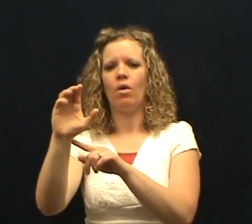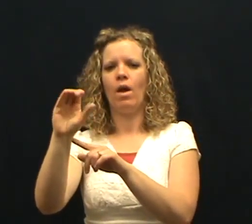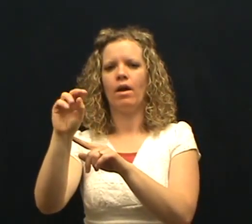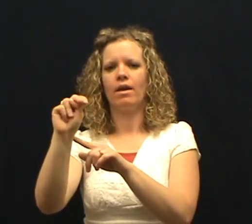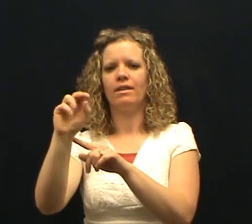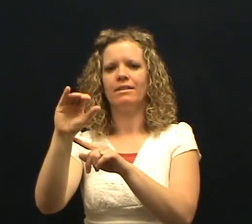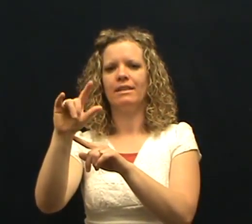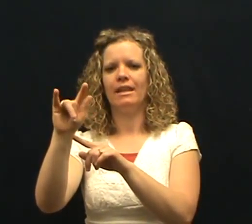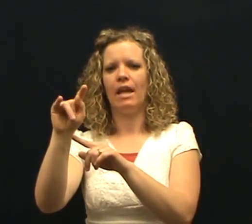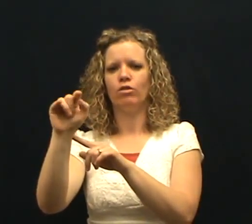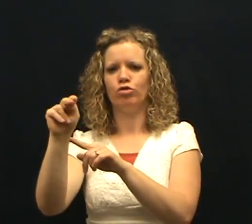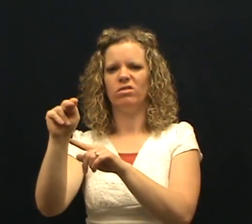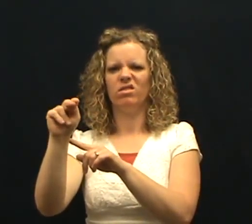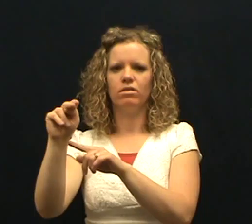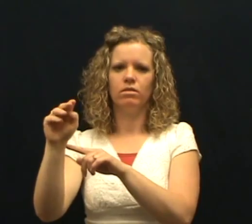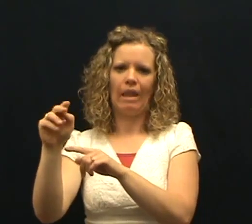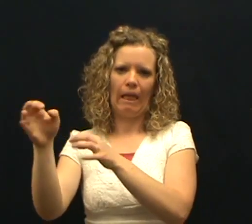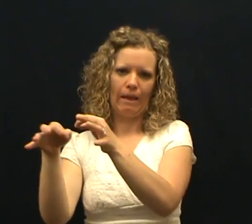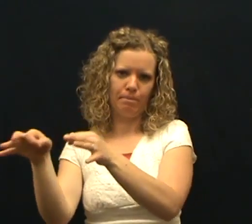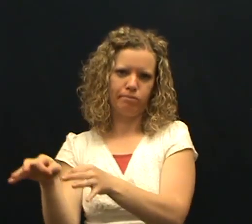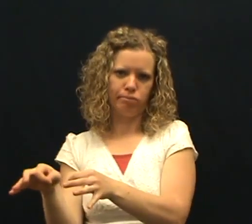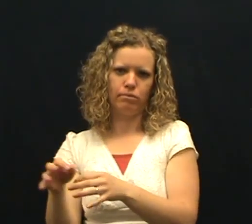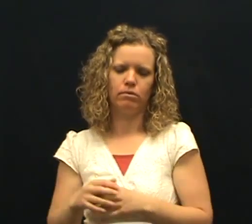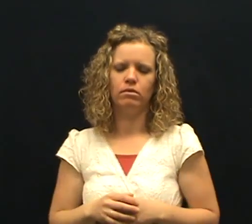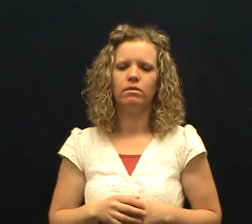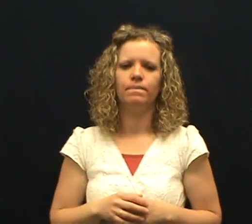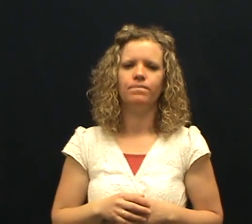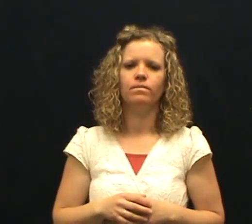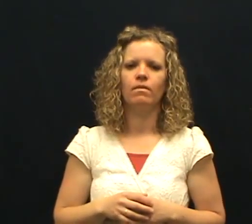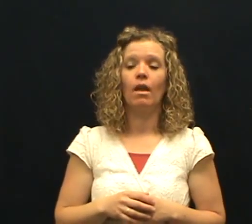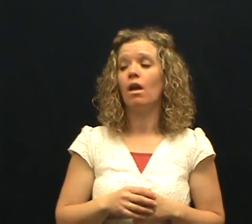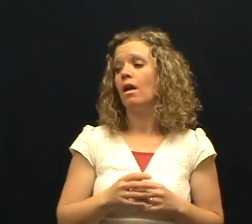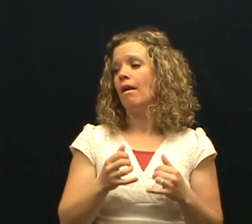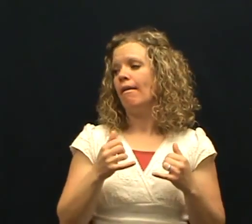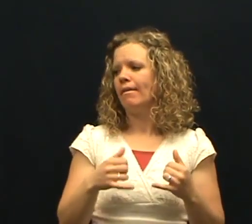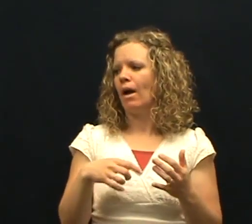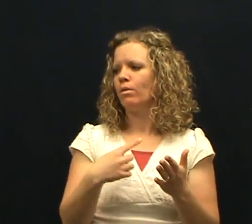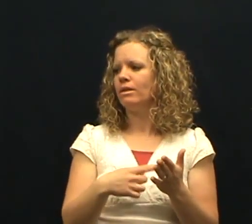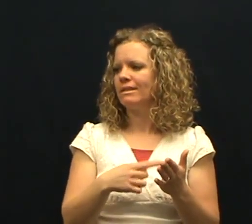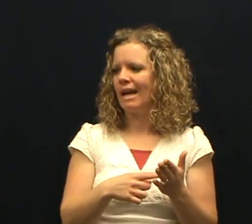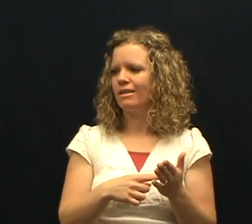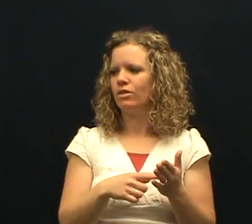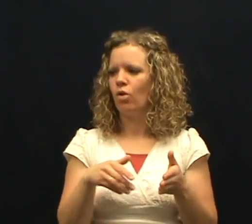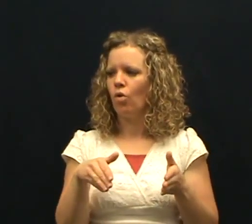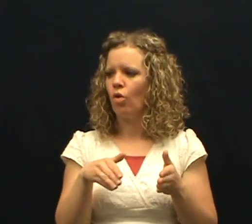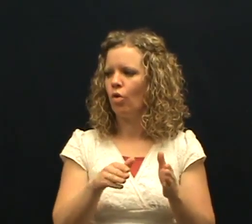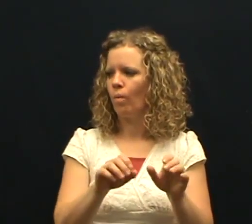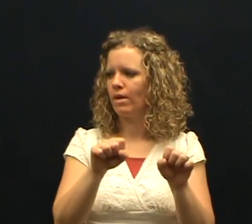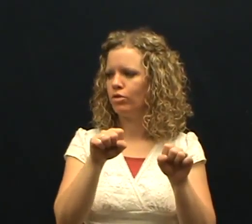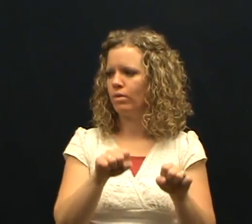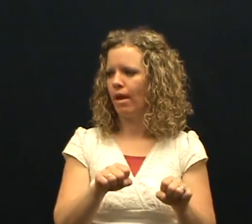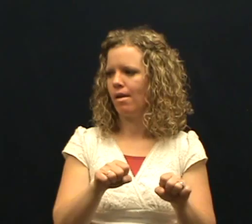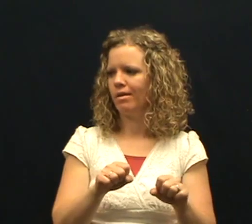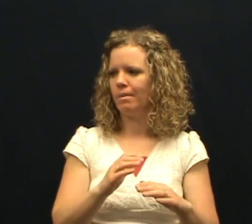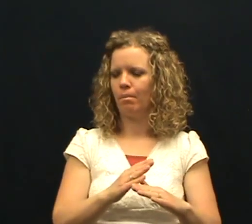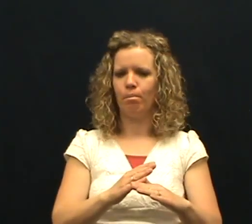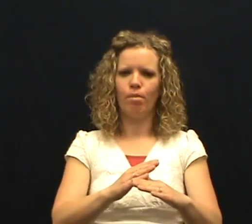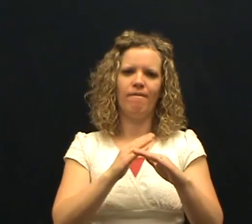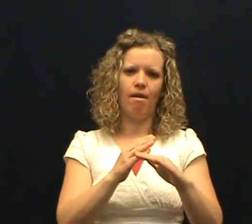never be absolute because there are ways that they can be circumvented, or sometimes the controls that would